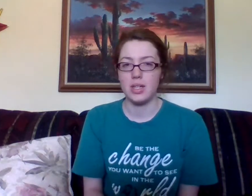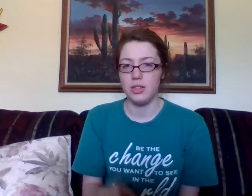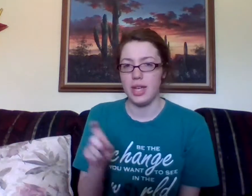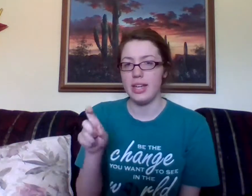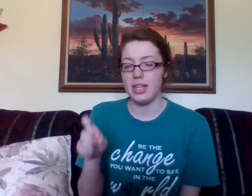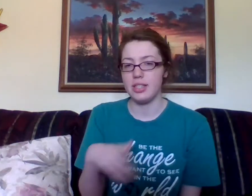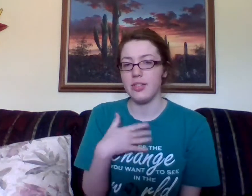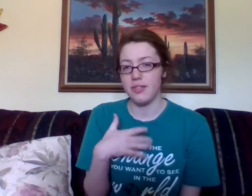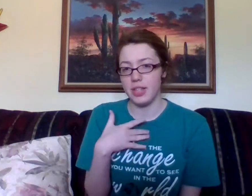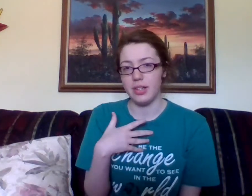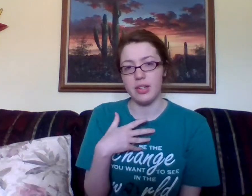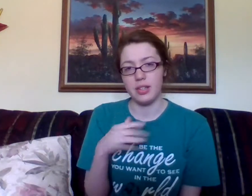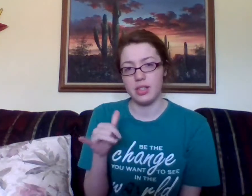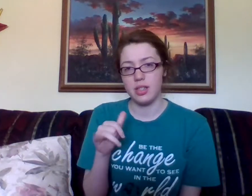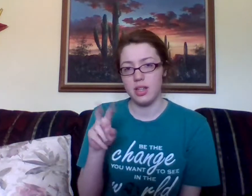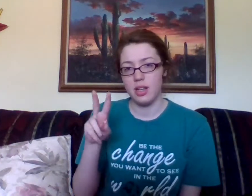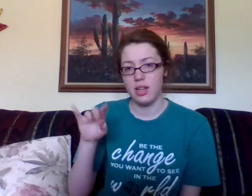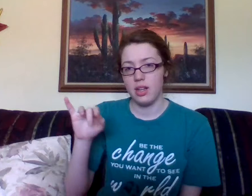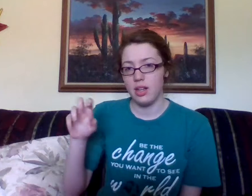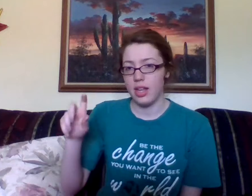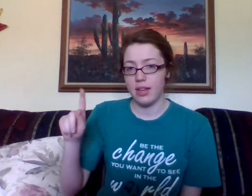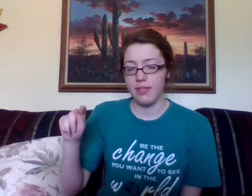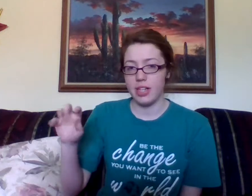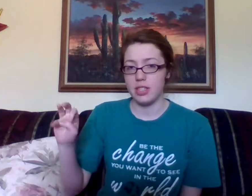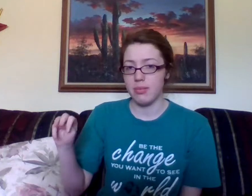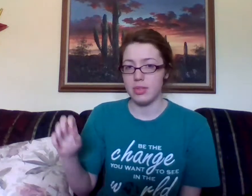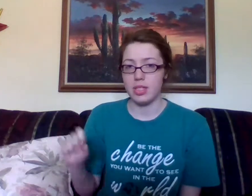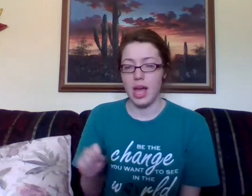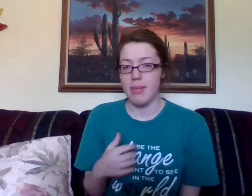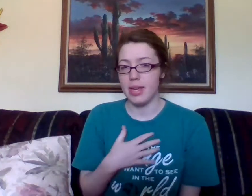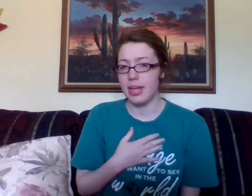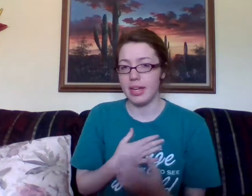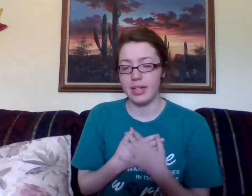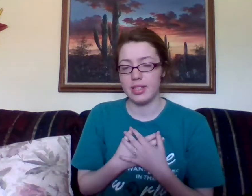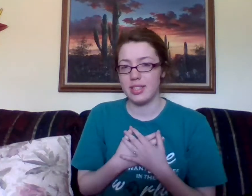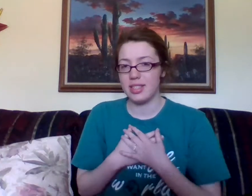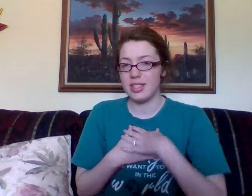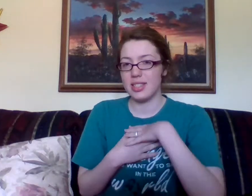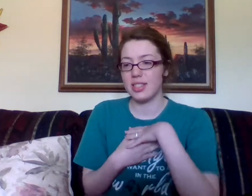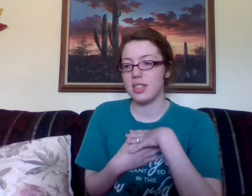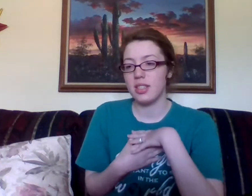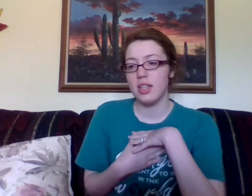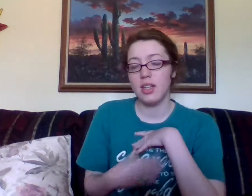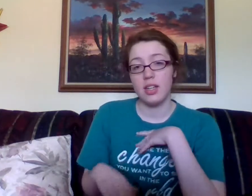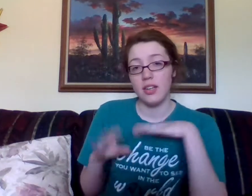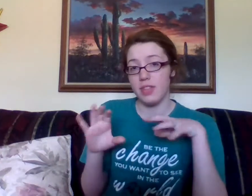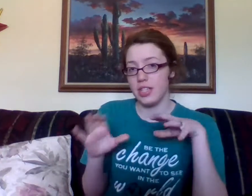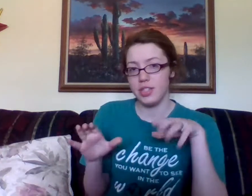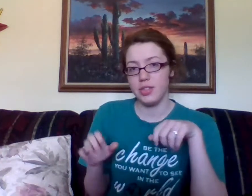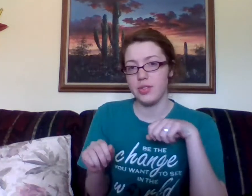Do they need to feel like victims? I mean, if they do,